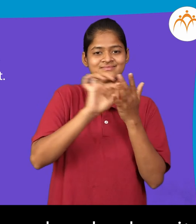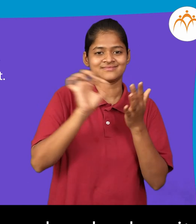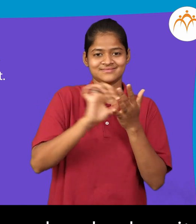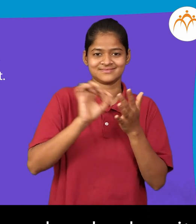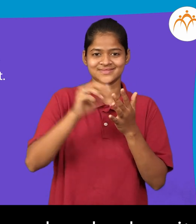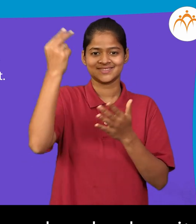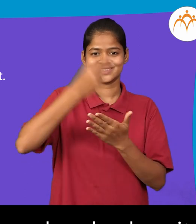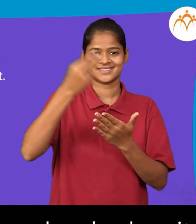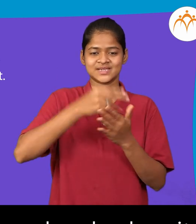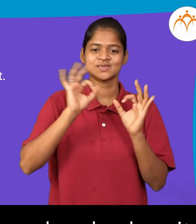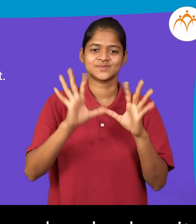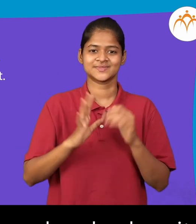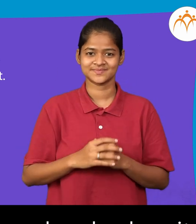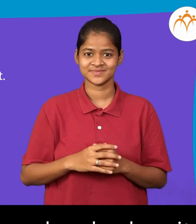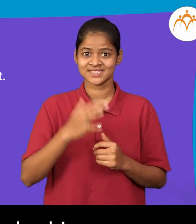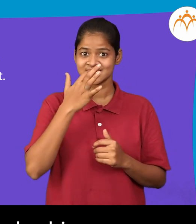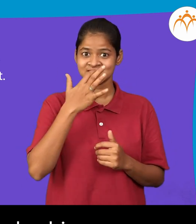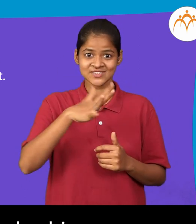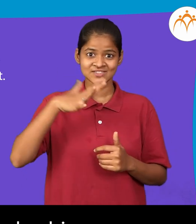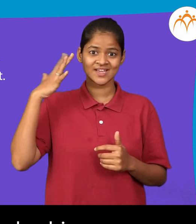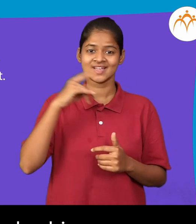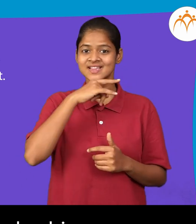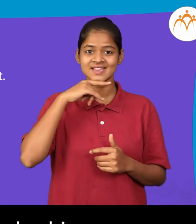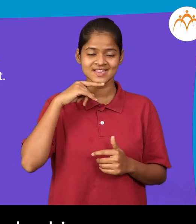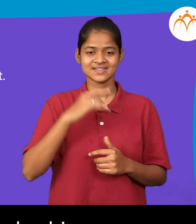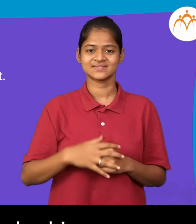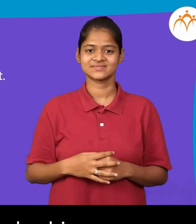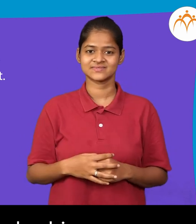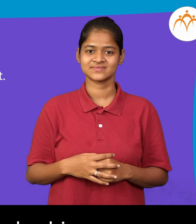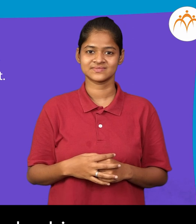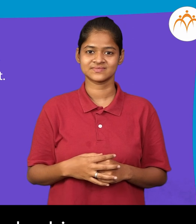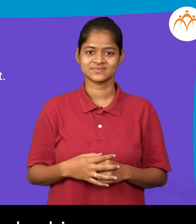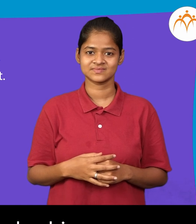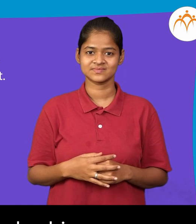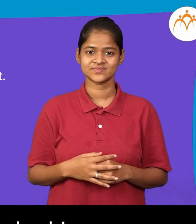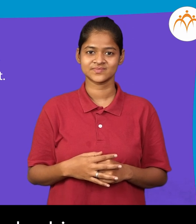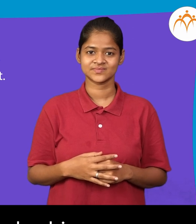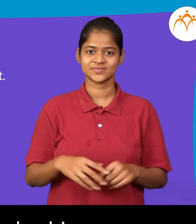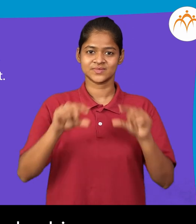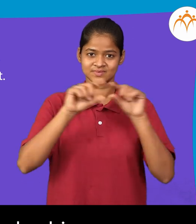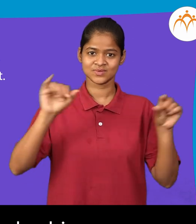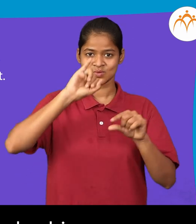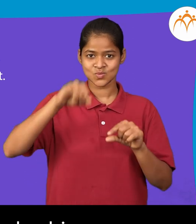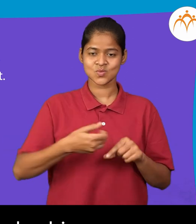color it. Shiny red teeth. Packed in rows.